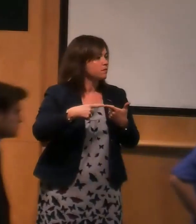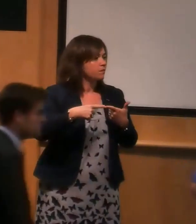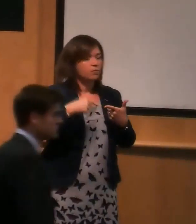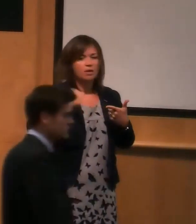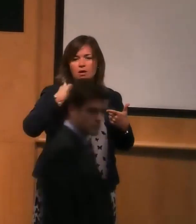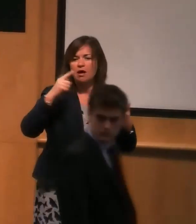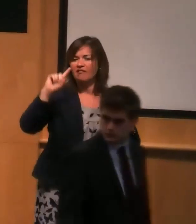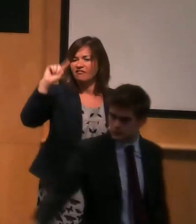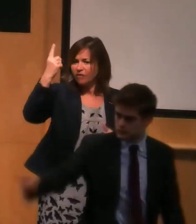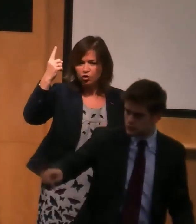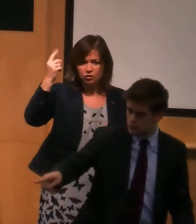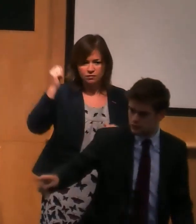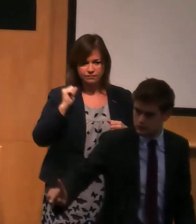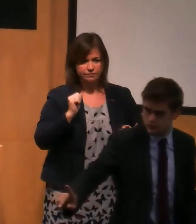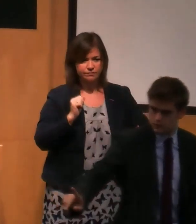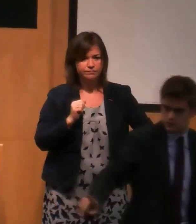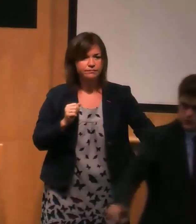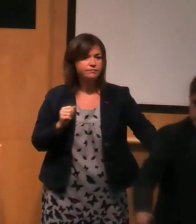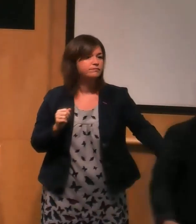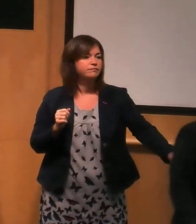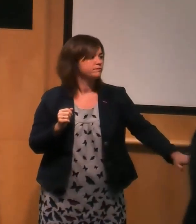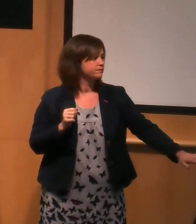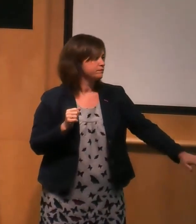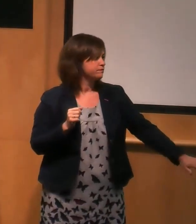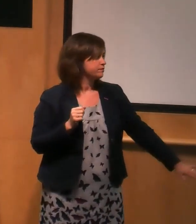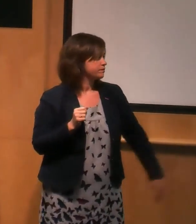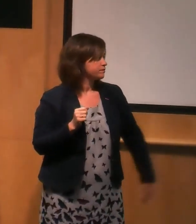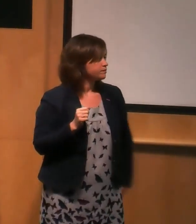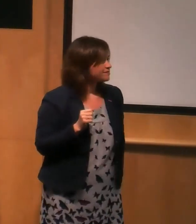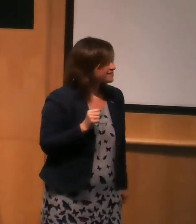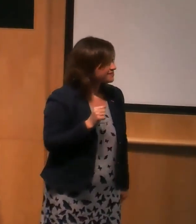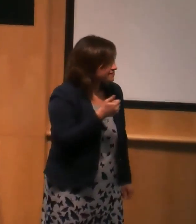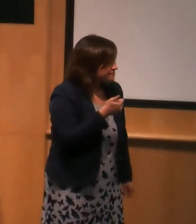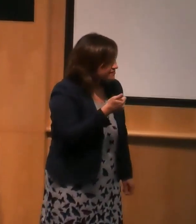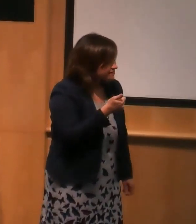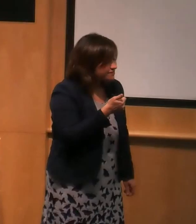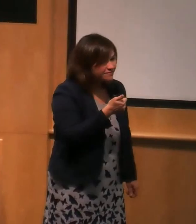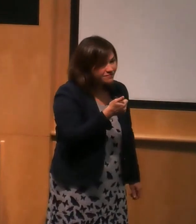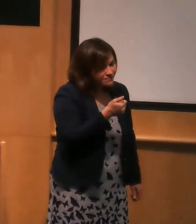to the panel so we can open the floor for questions.